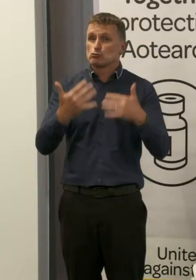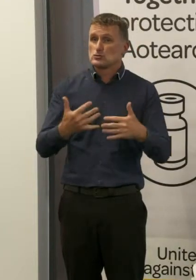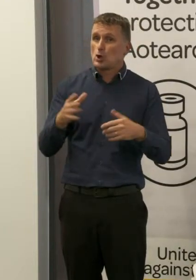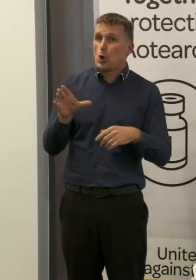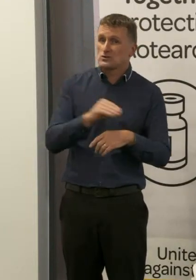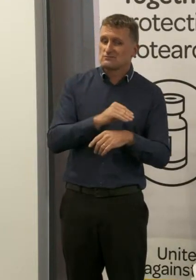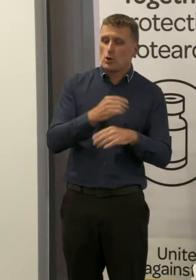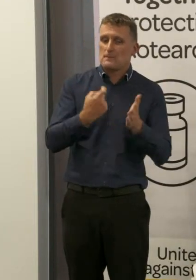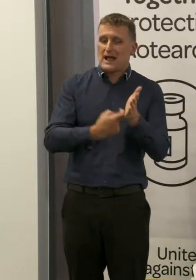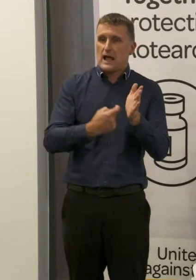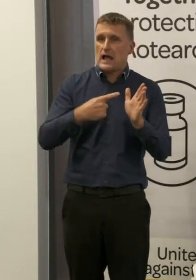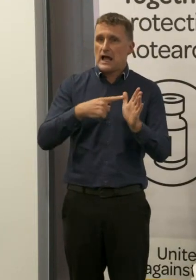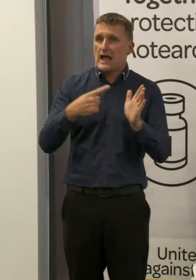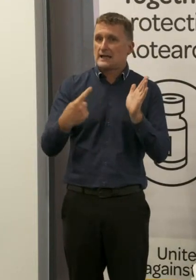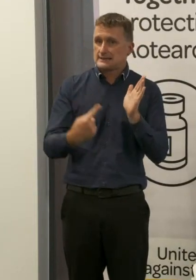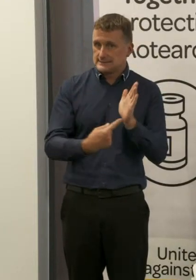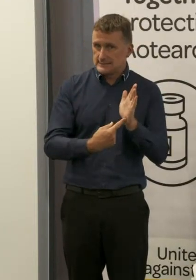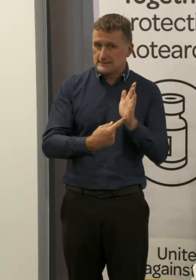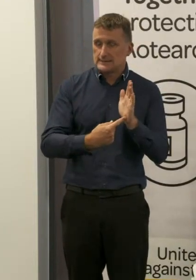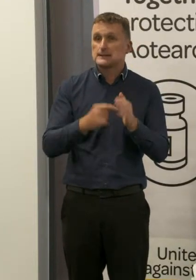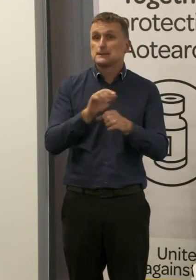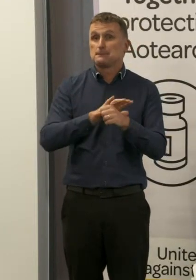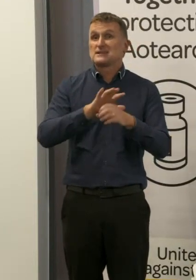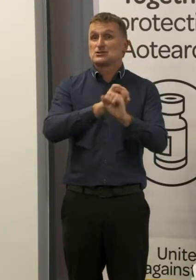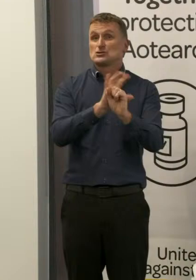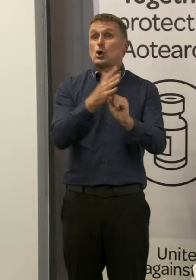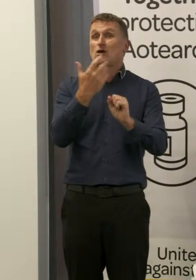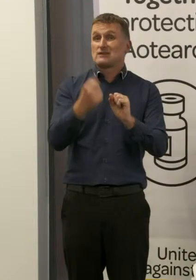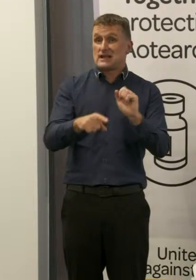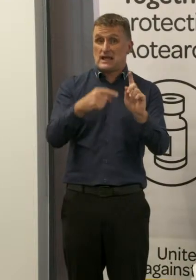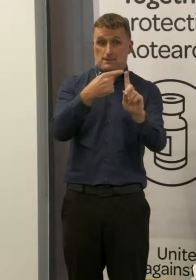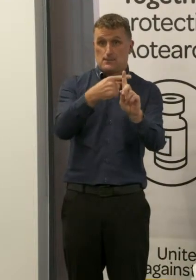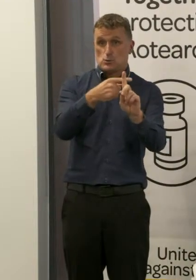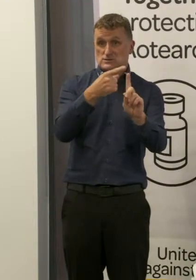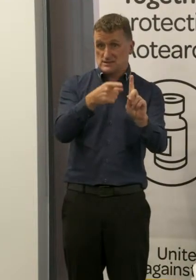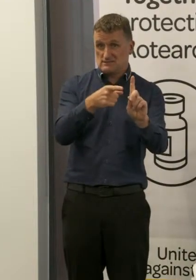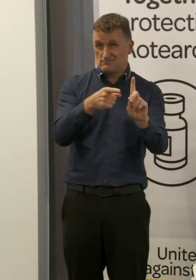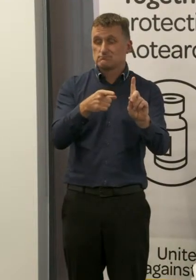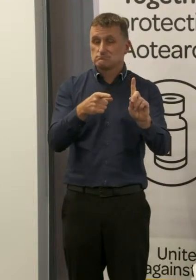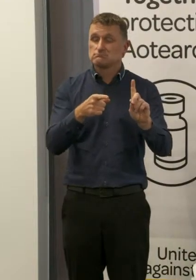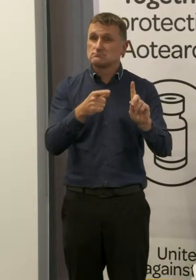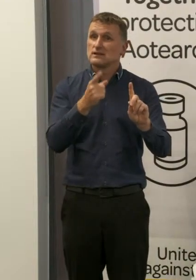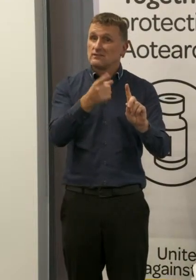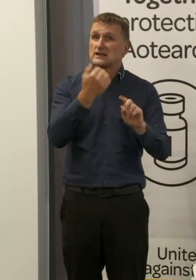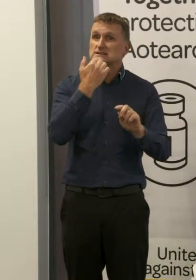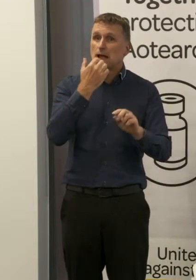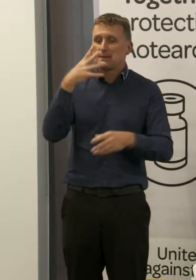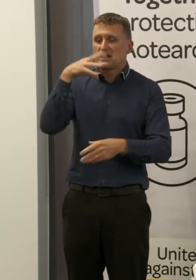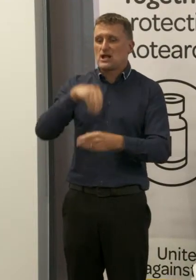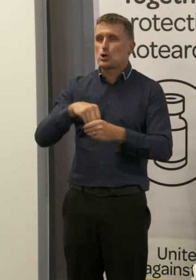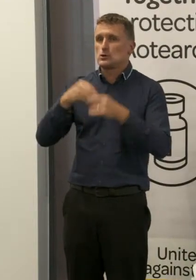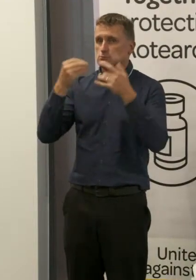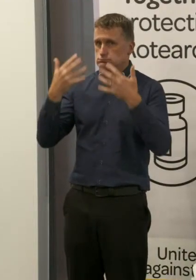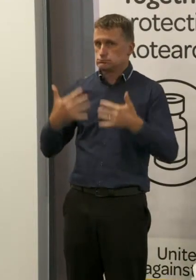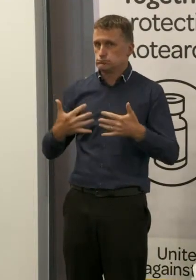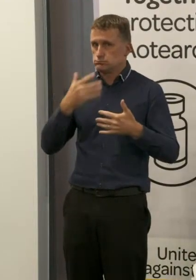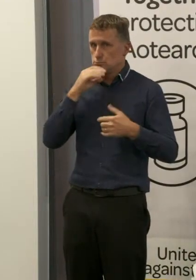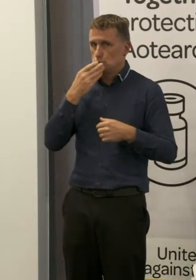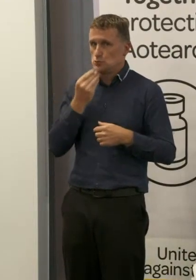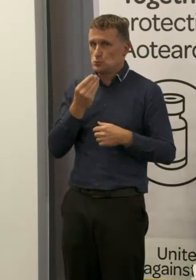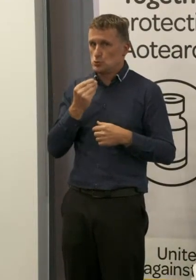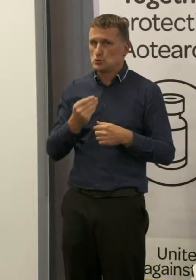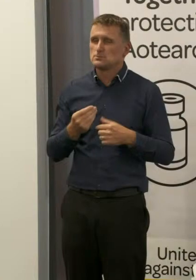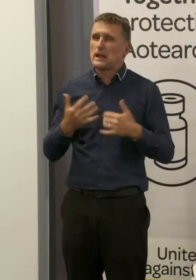positive rapid antigen tests when we reach the point where they are being used for diagnostic purposes. At the moment, they're still effectively being used as a